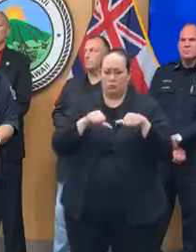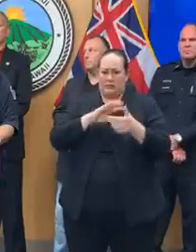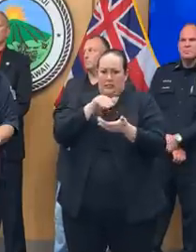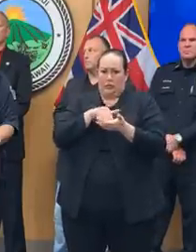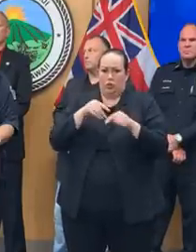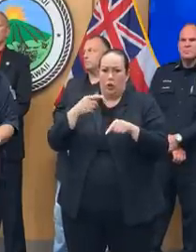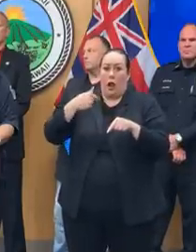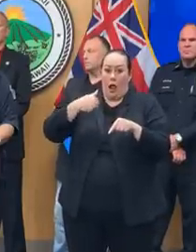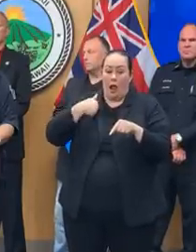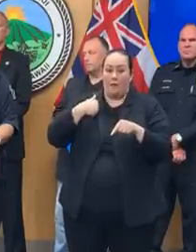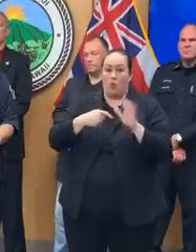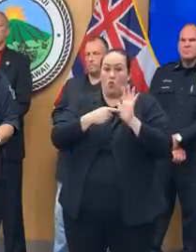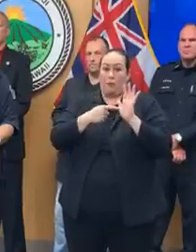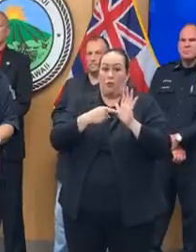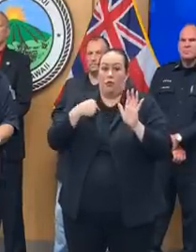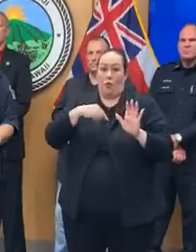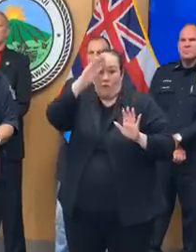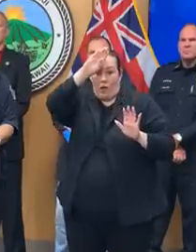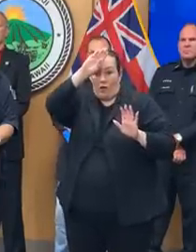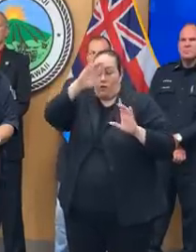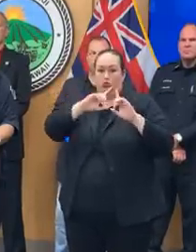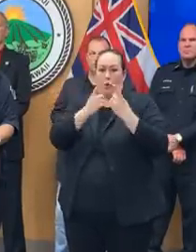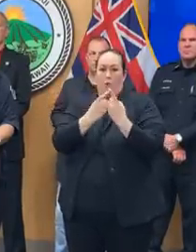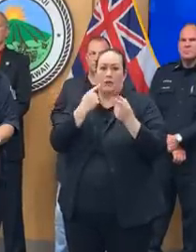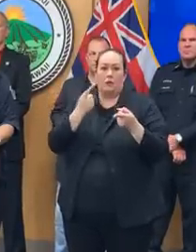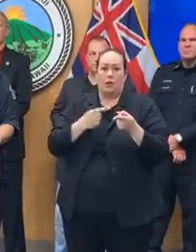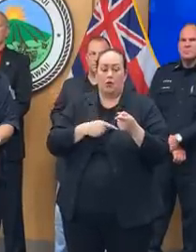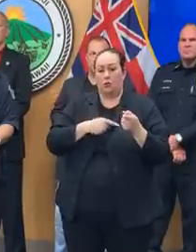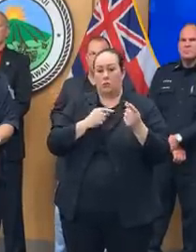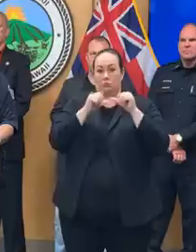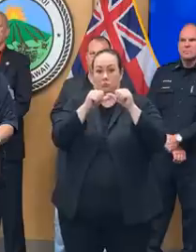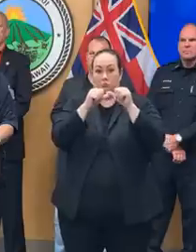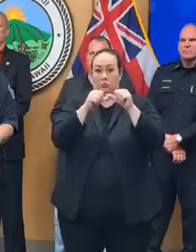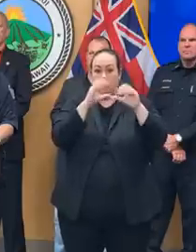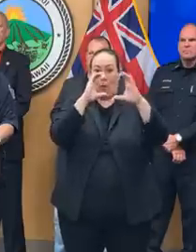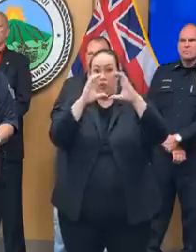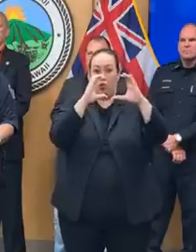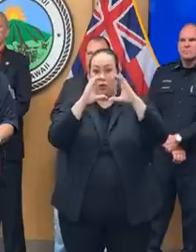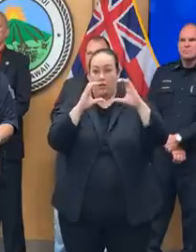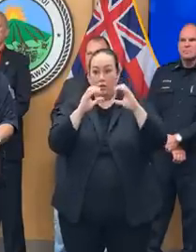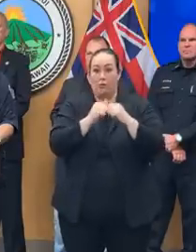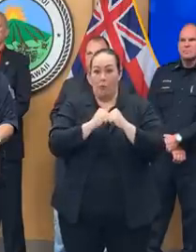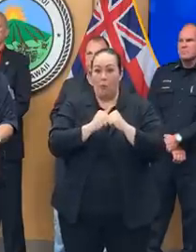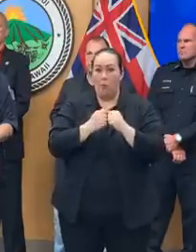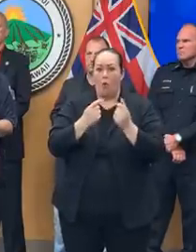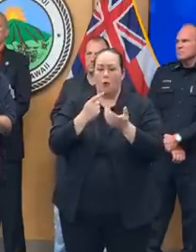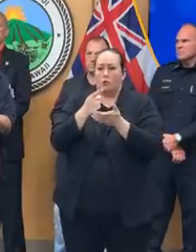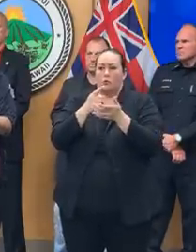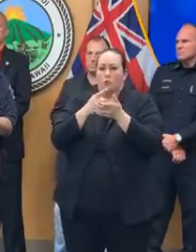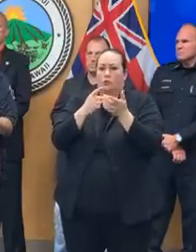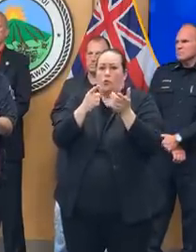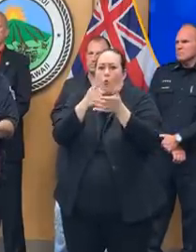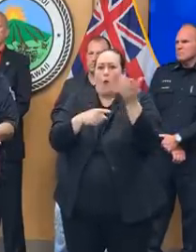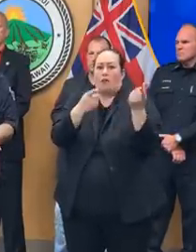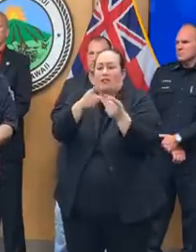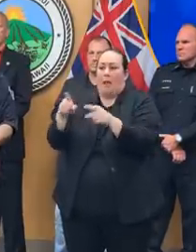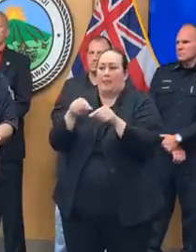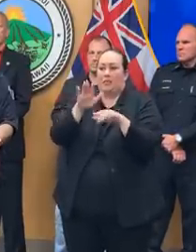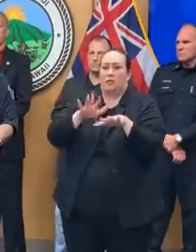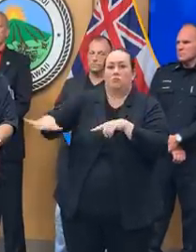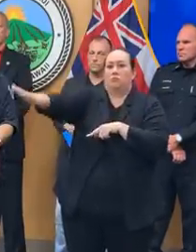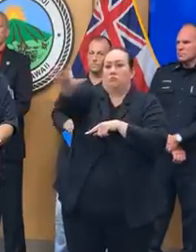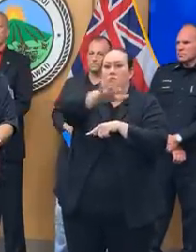representation from the fire department. And so they were in constant communications with the field. And so I'm not sure where that